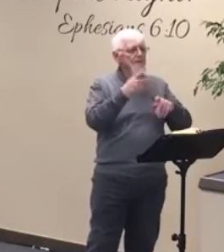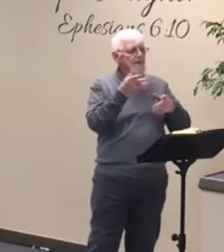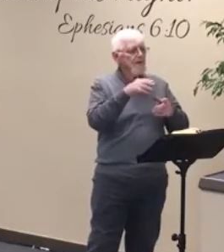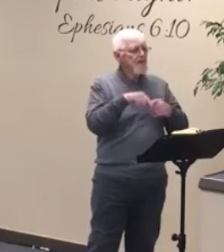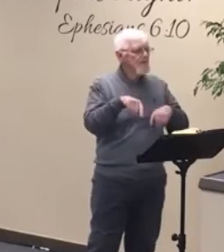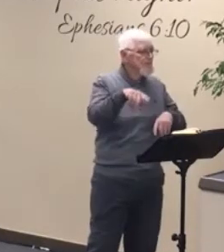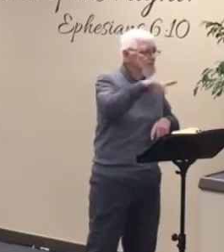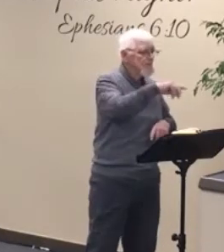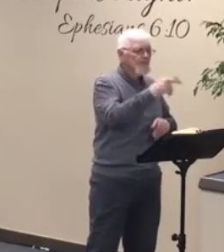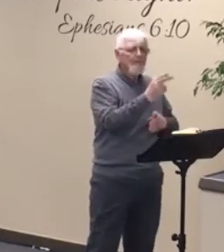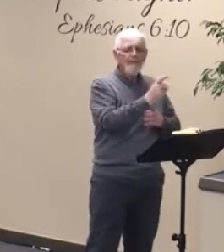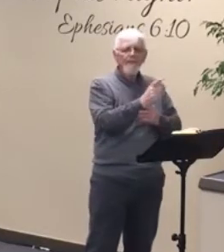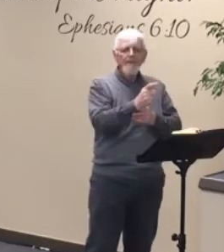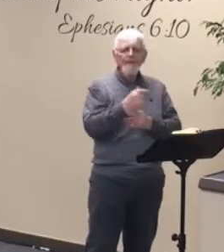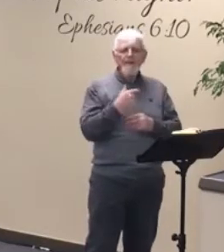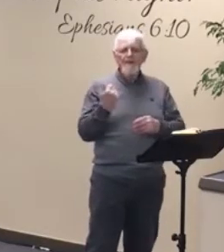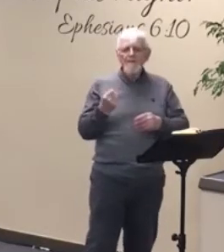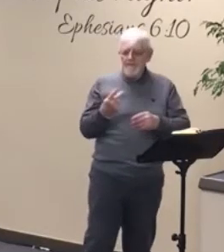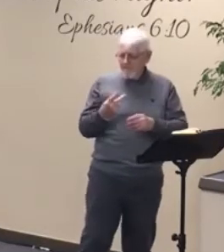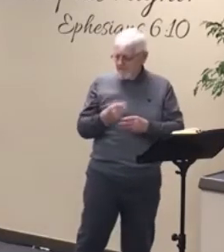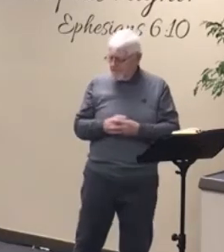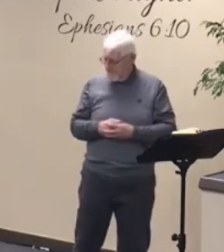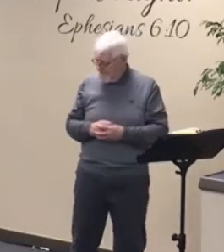own place. You can study that another time.